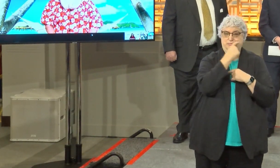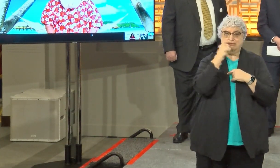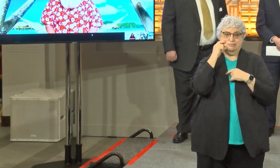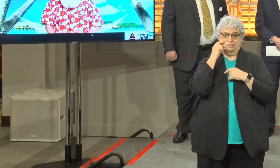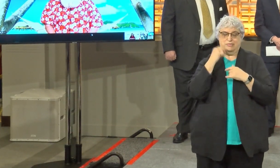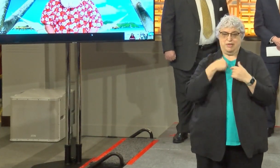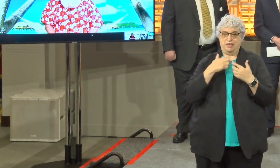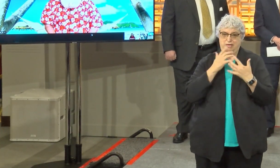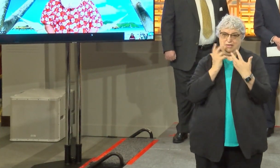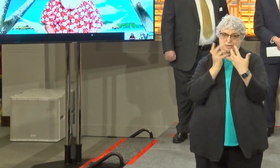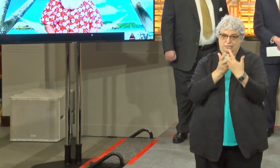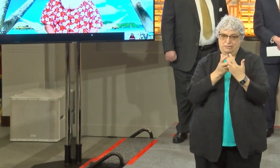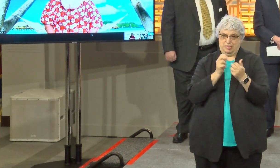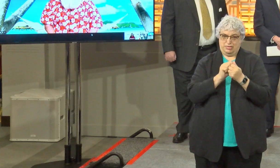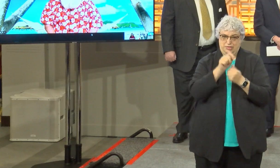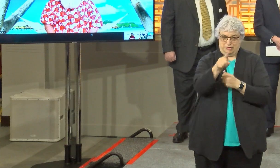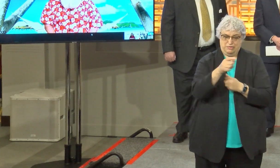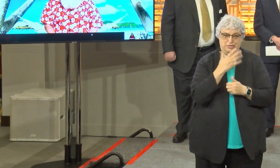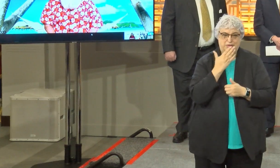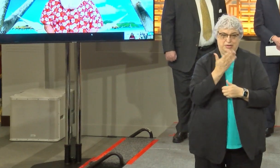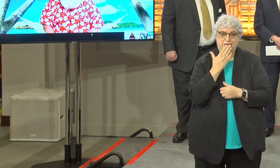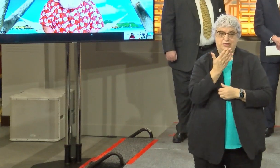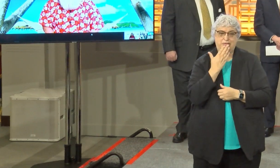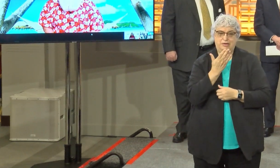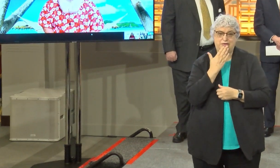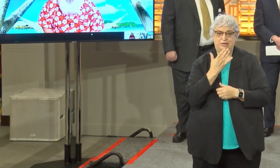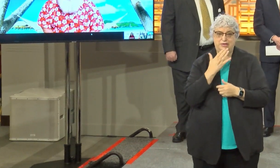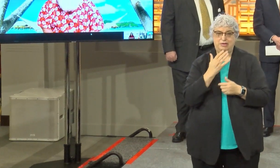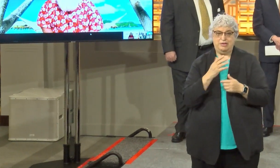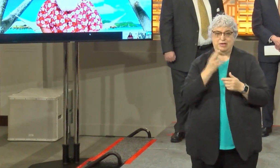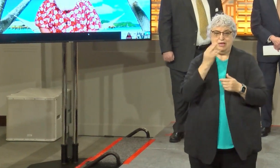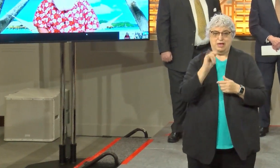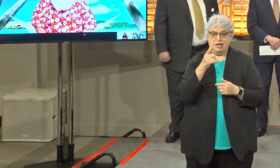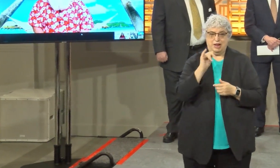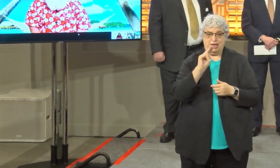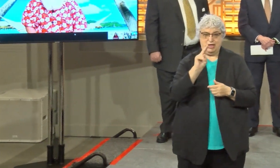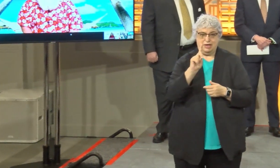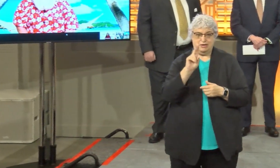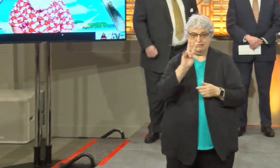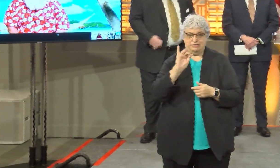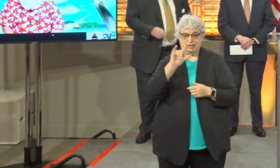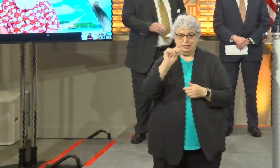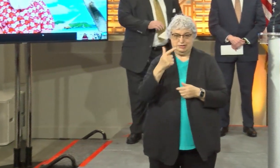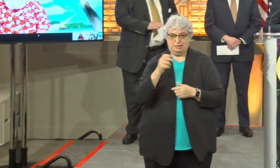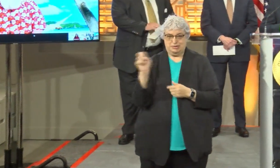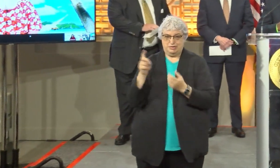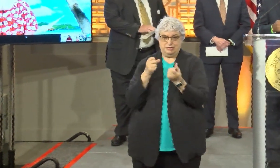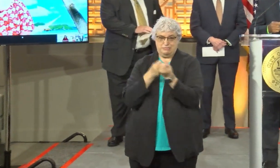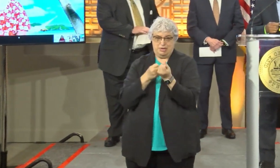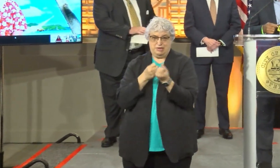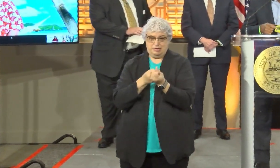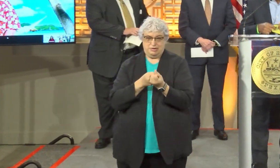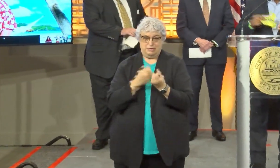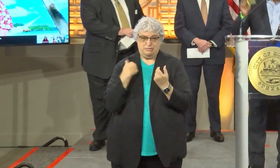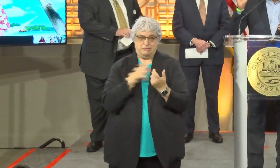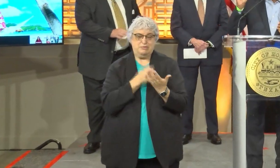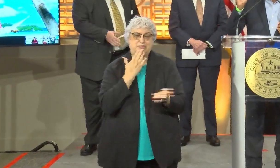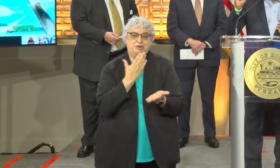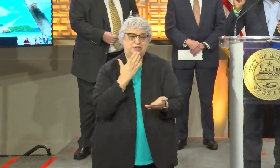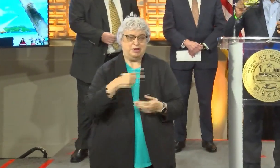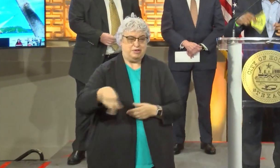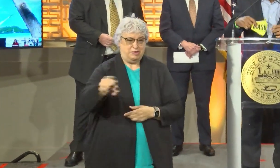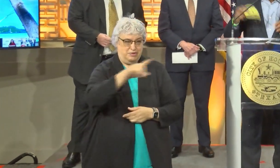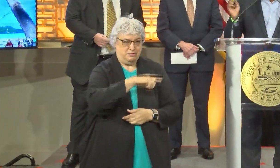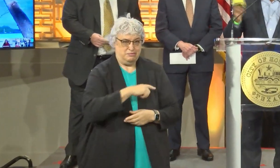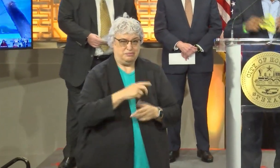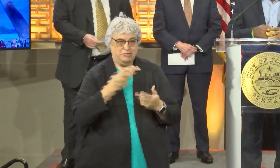you on that. Thank you so very, very much. Go to Highland Village. They're sponsoring this deal, and we appreciate y'all and